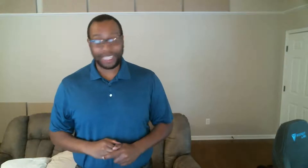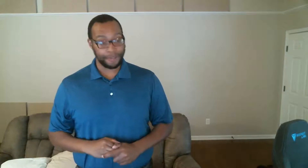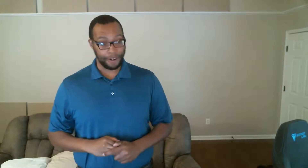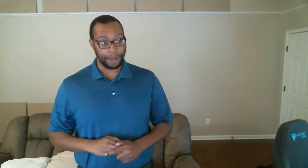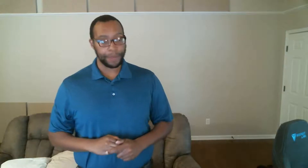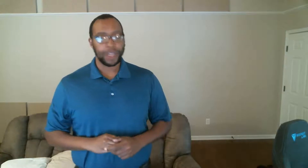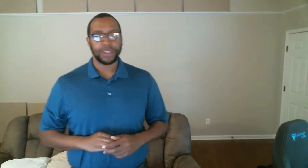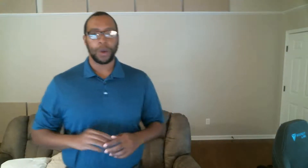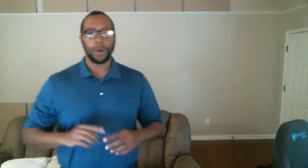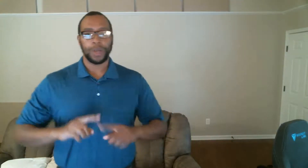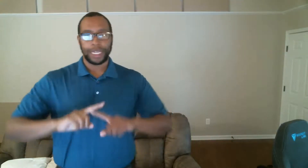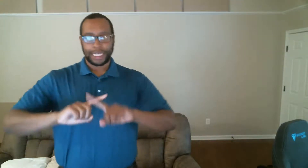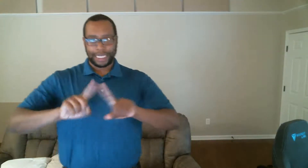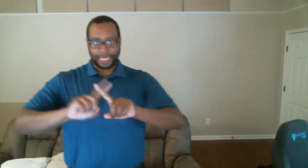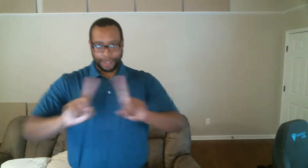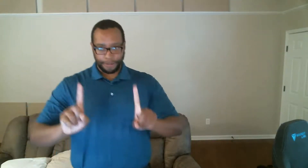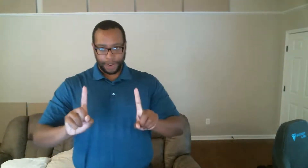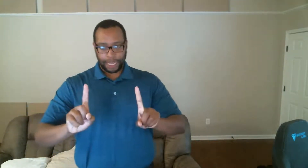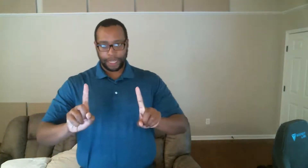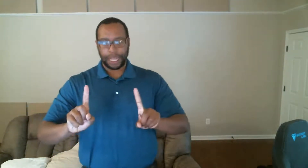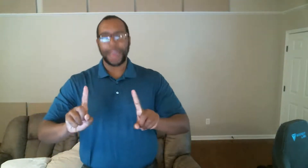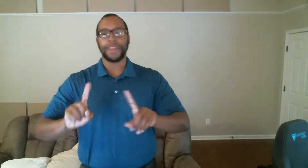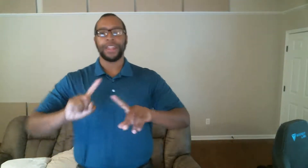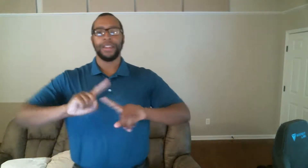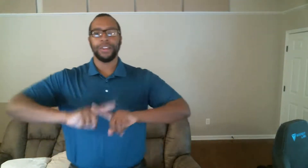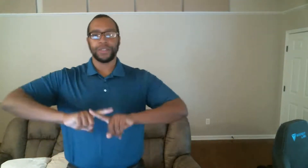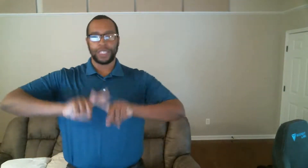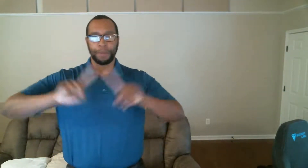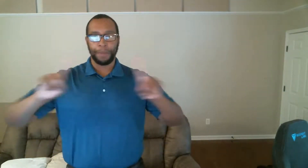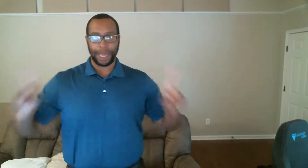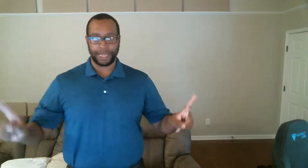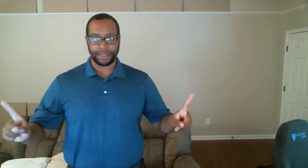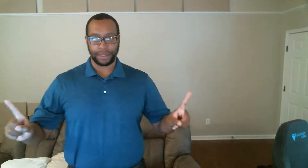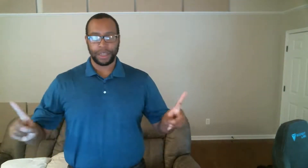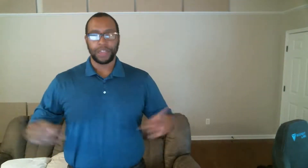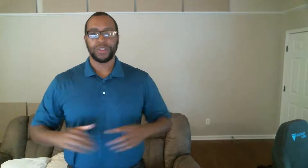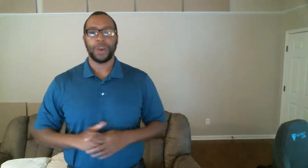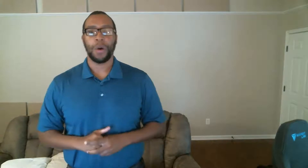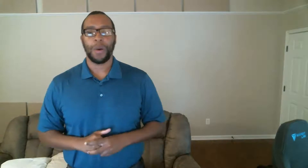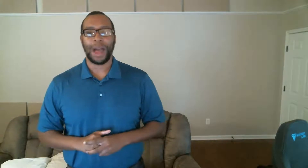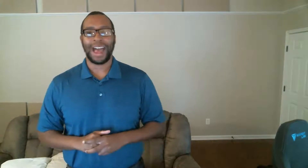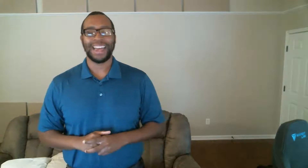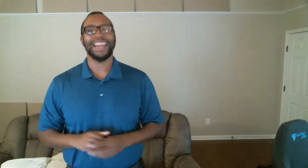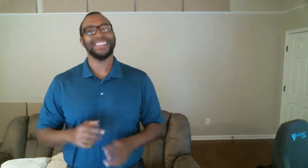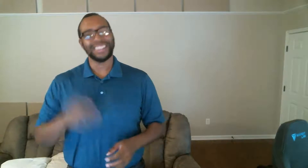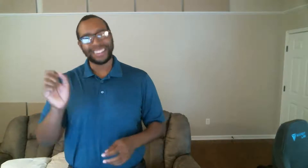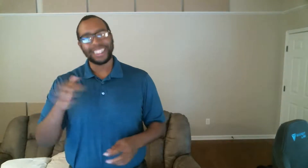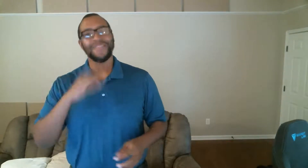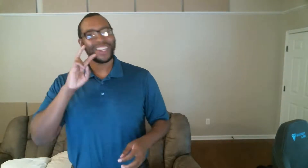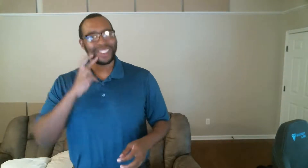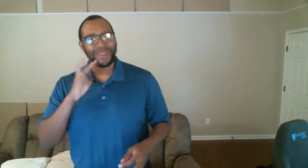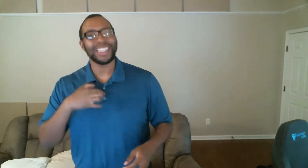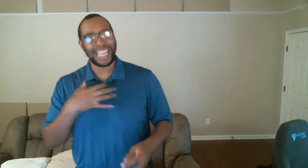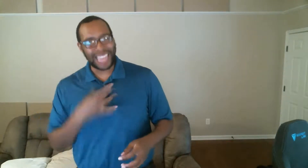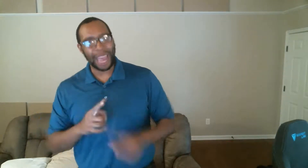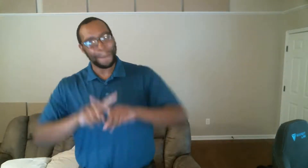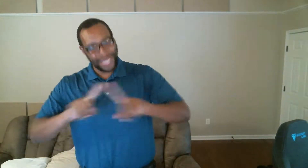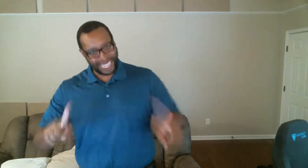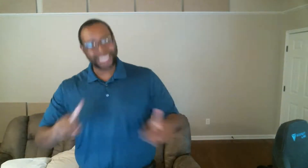different. So different, and then you'll see but. So vegetables I like, but they got